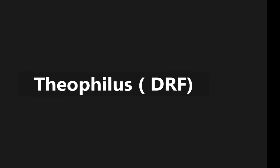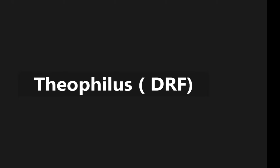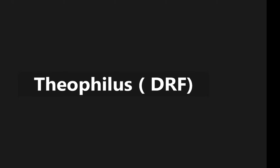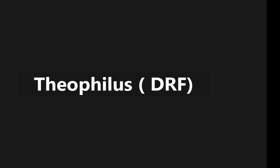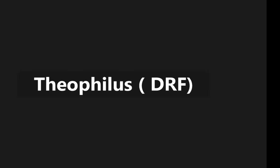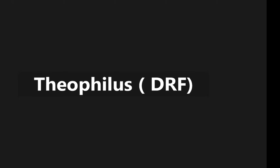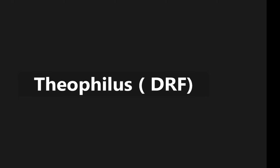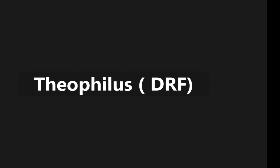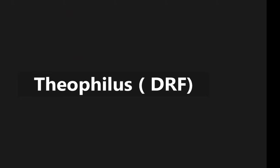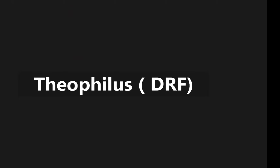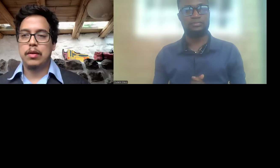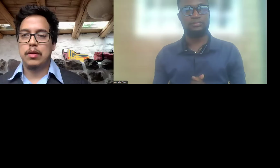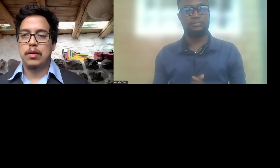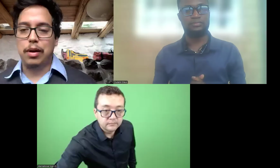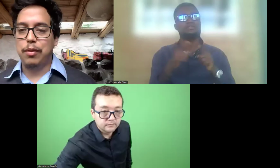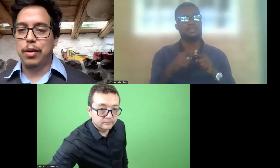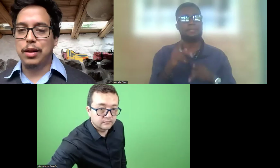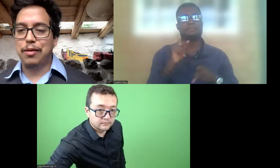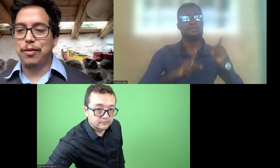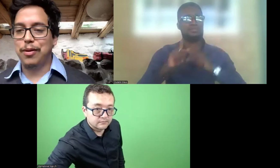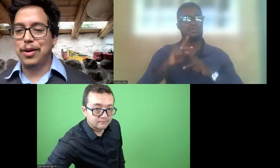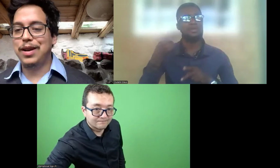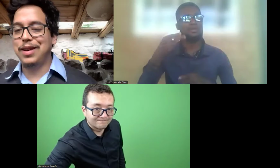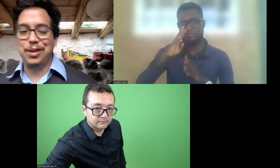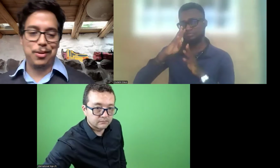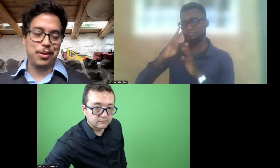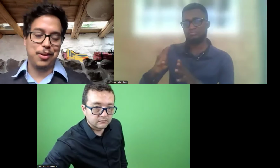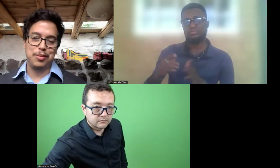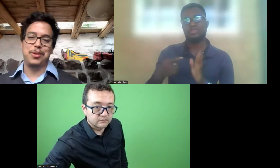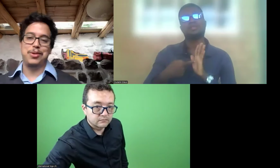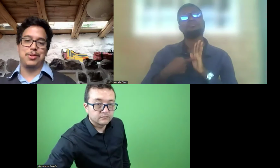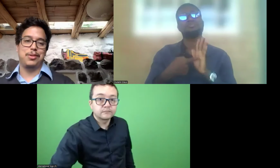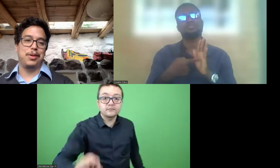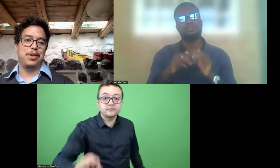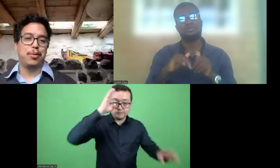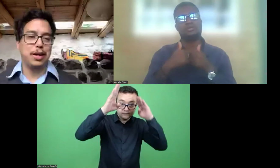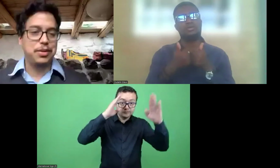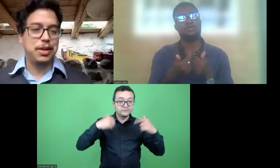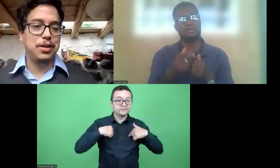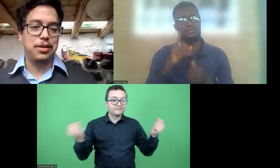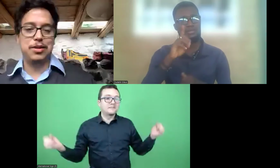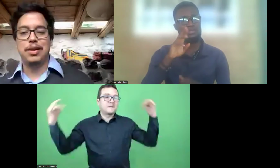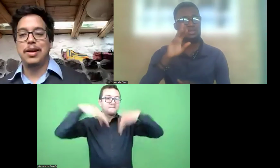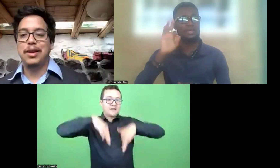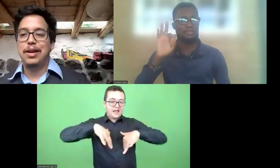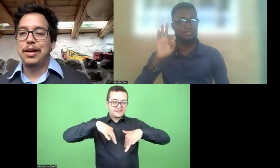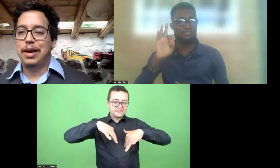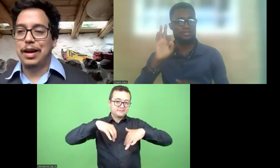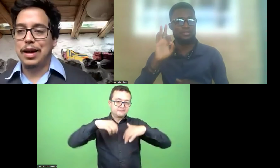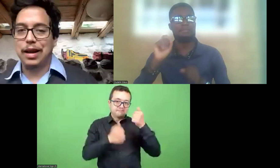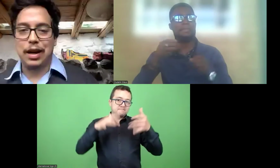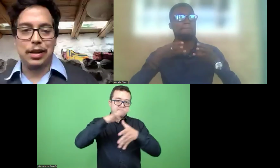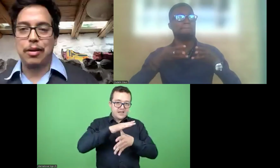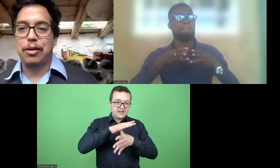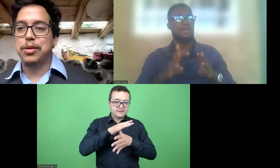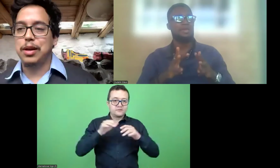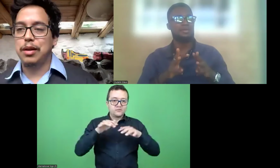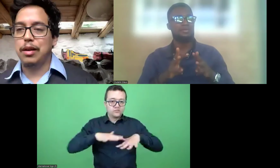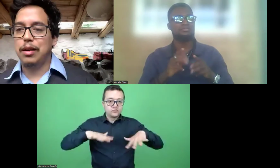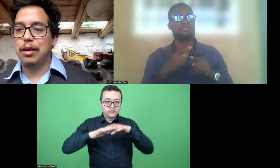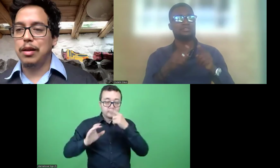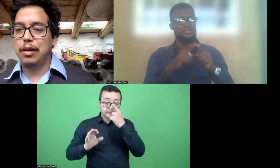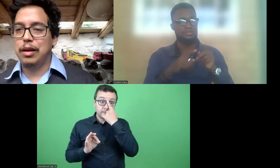are useful. Thank you everyone for your contributions during the breakout sessions. Again, oh,